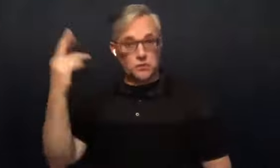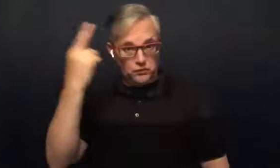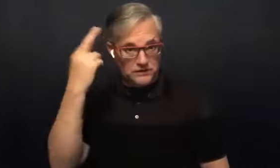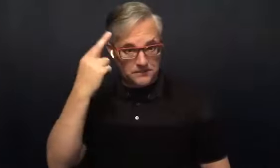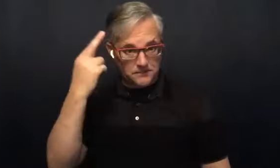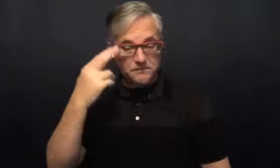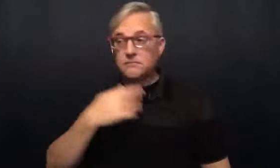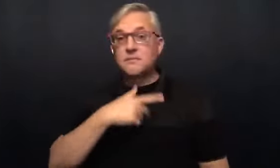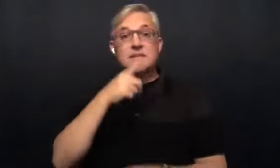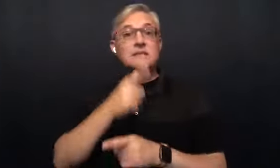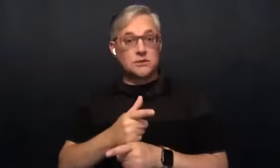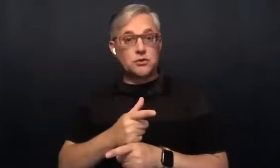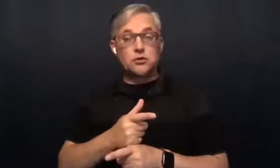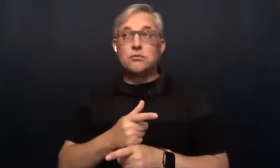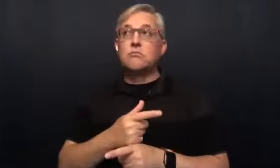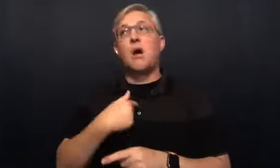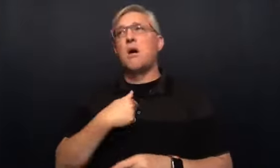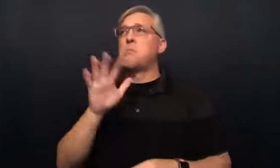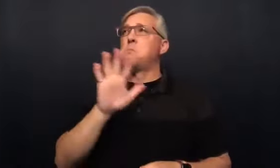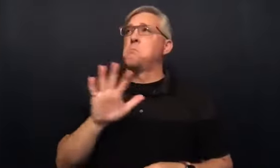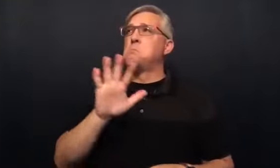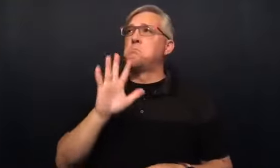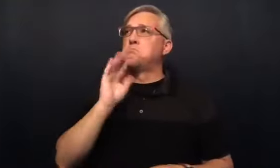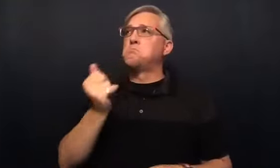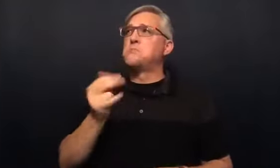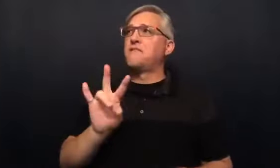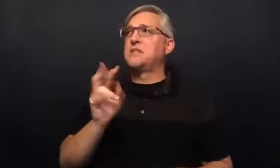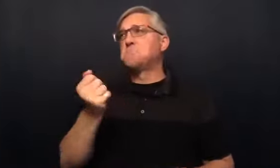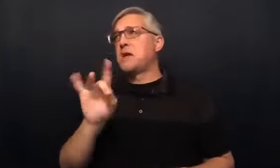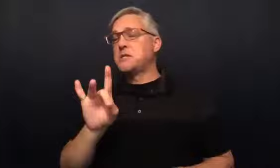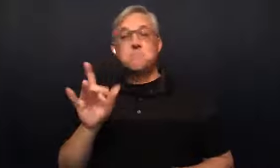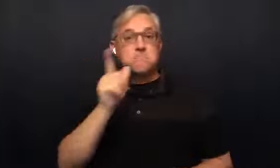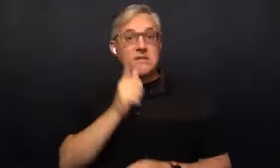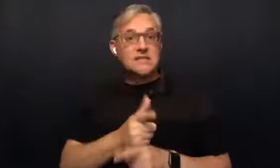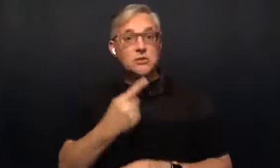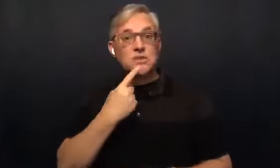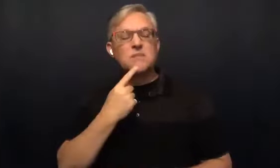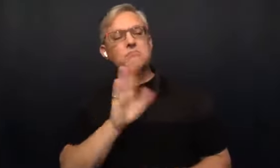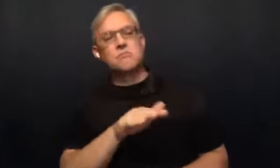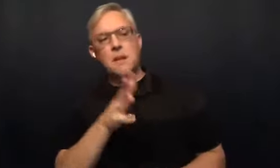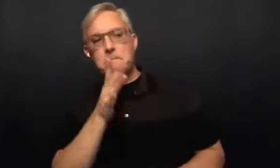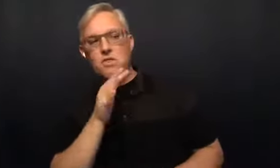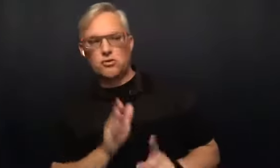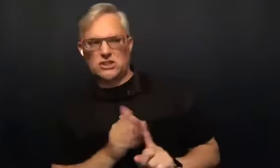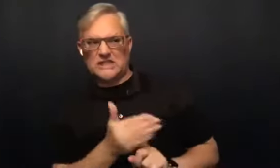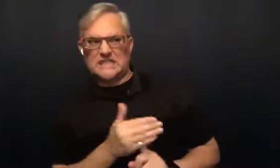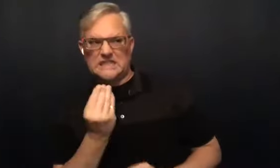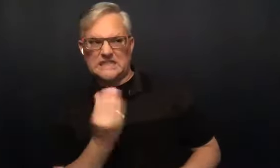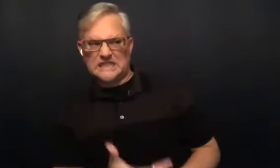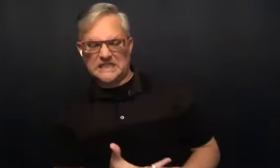told me when I was about 17 years old, 18 years old, she told me that my mother was cheating on my father. This was the time. I had